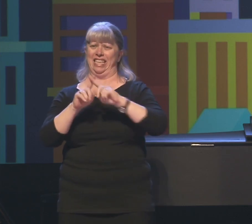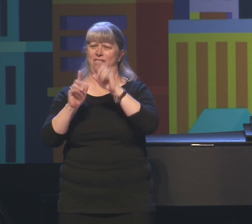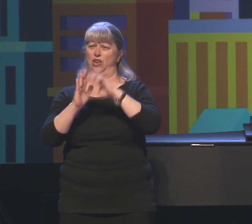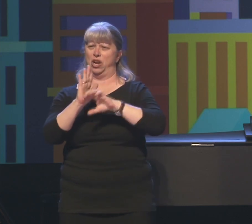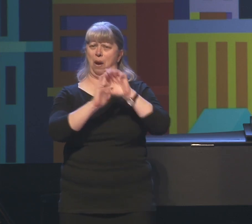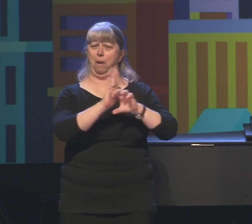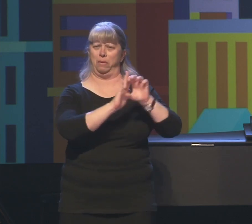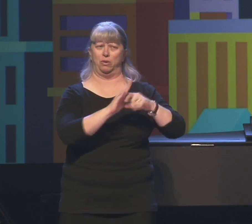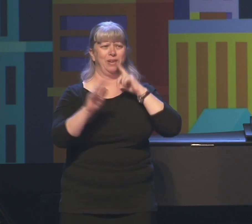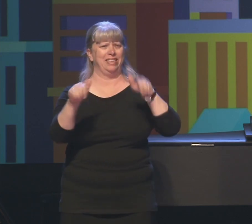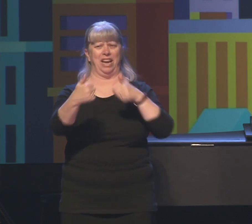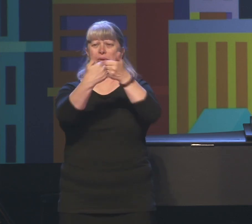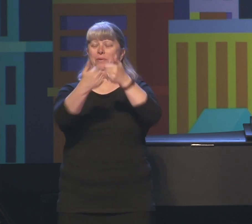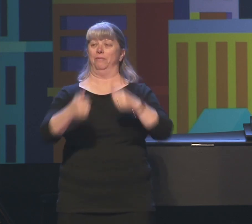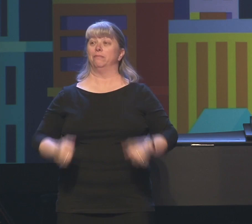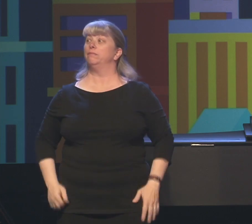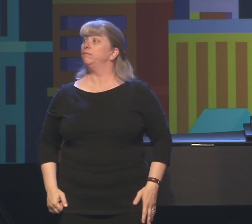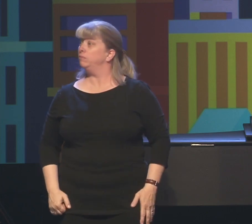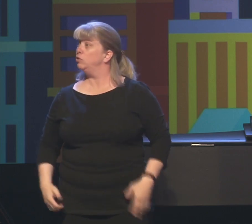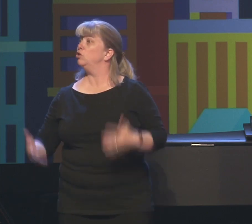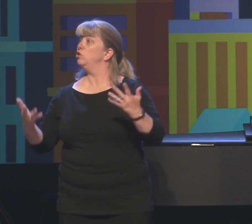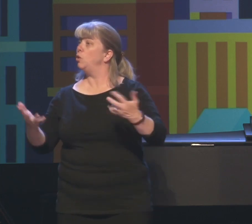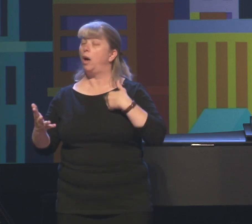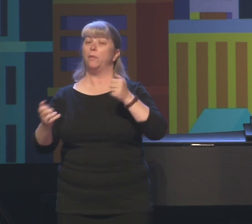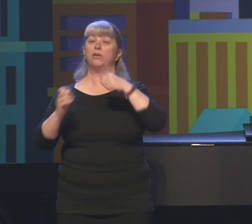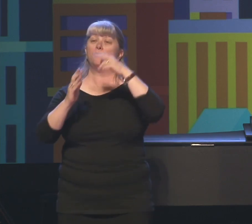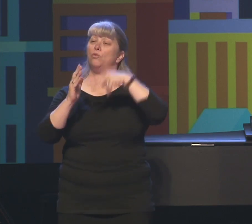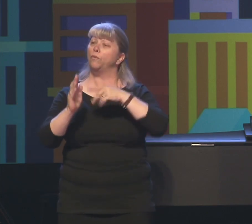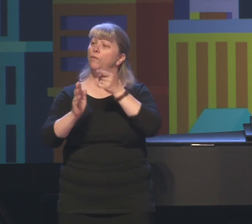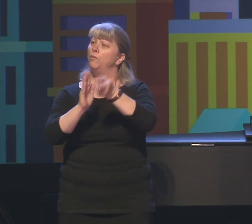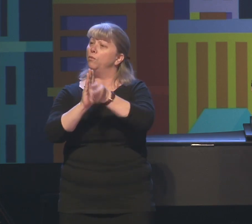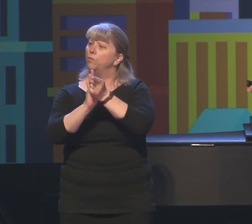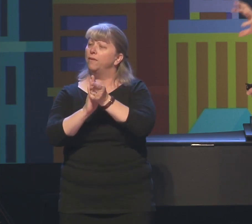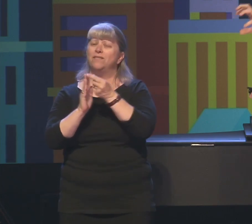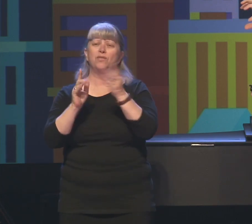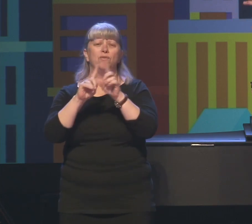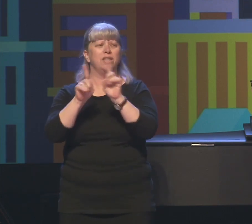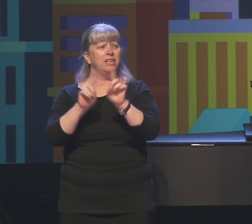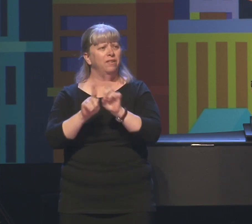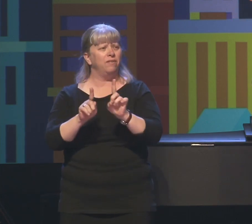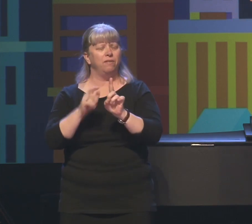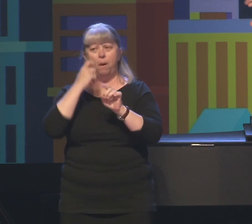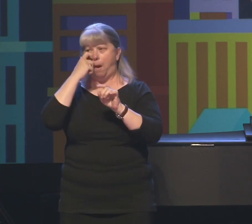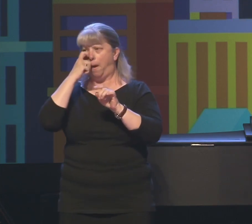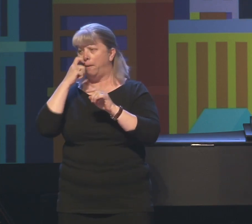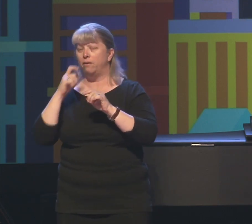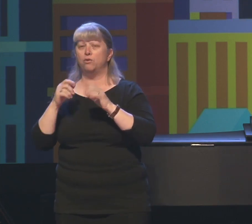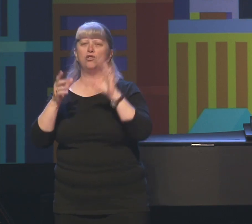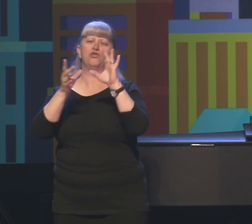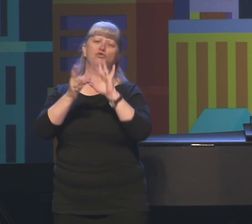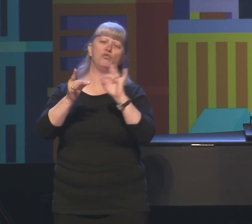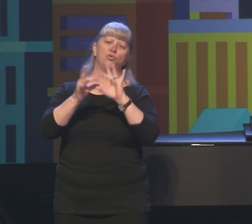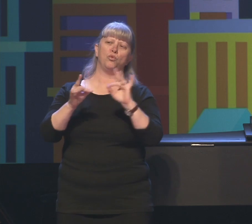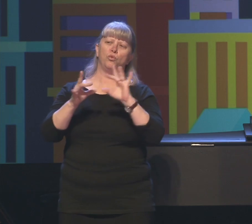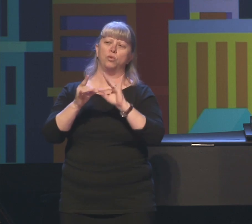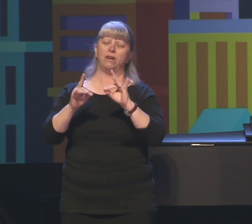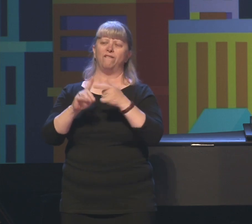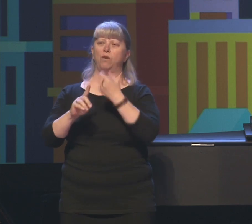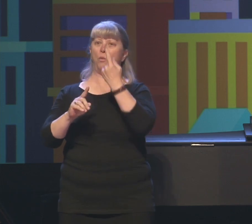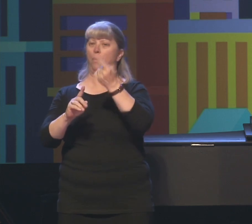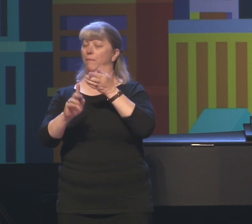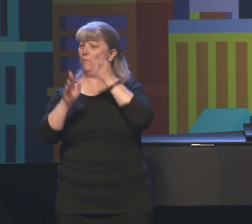challenging. So here's the thing. I want to look for just a moment at a couple of stories from